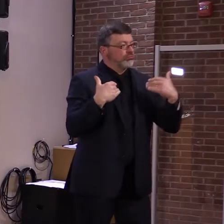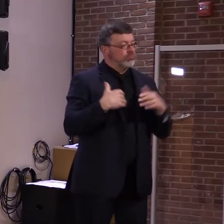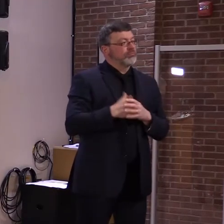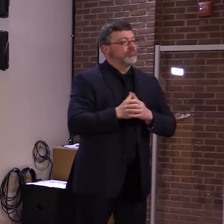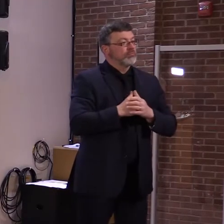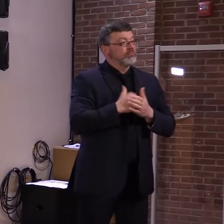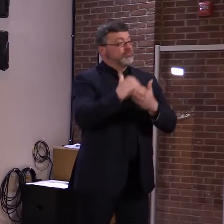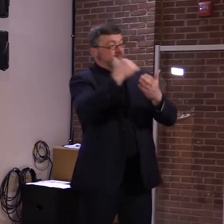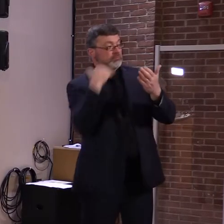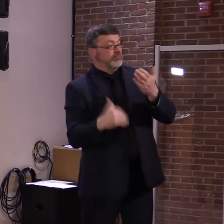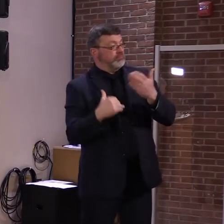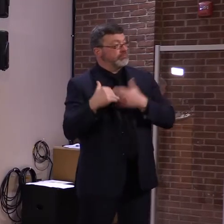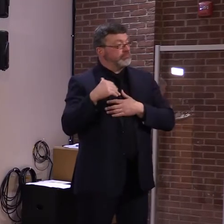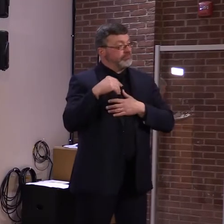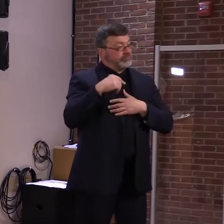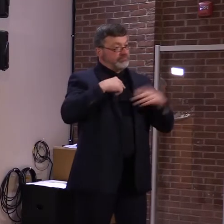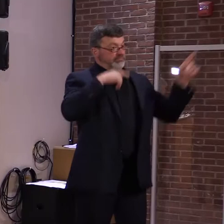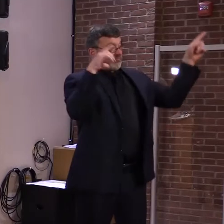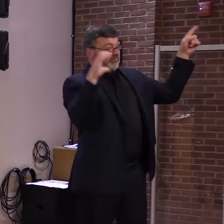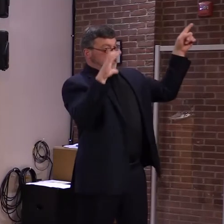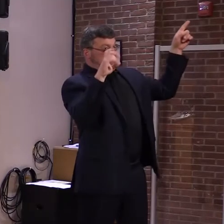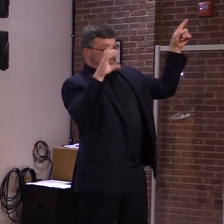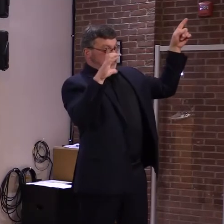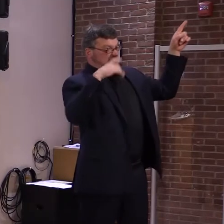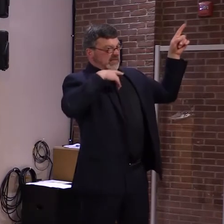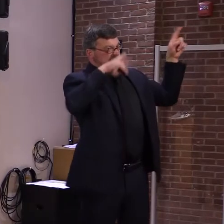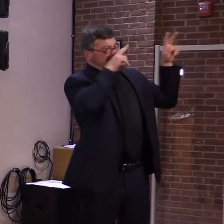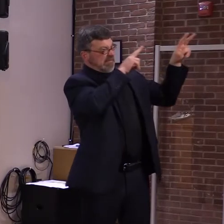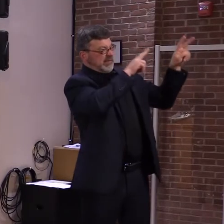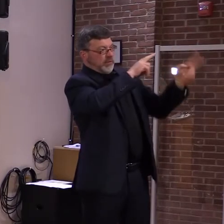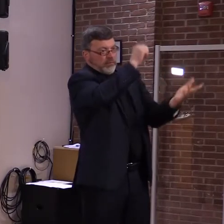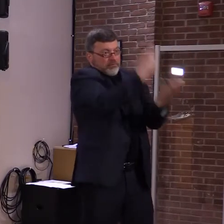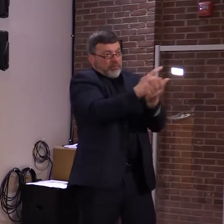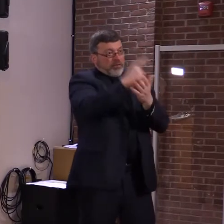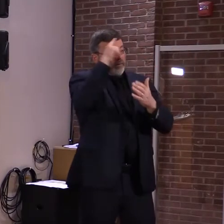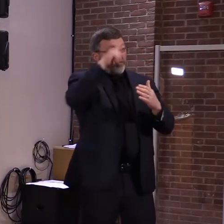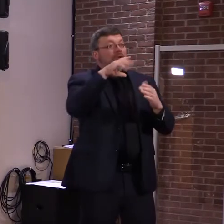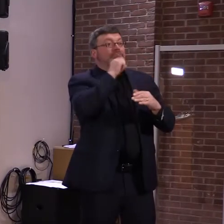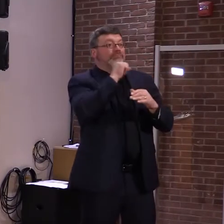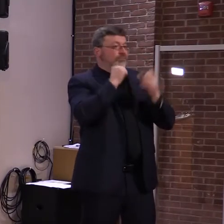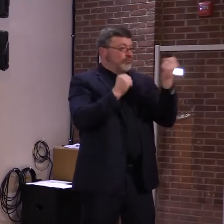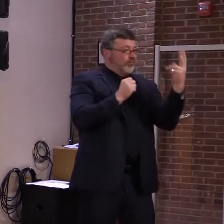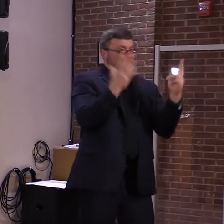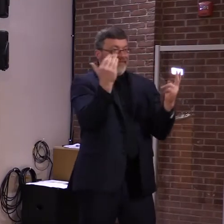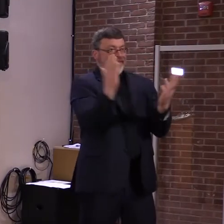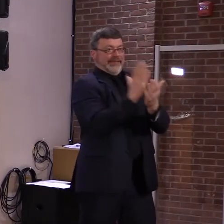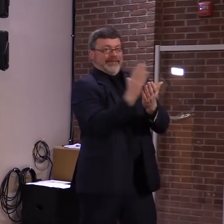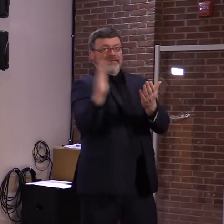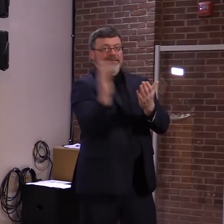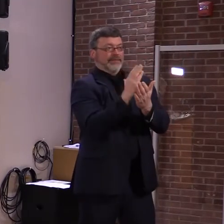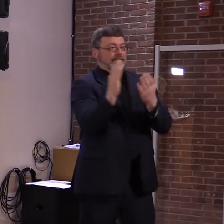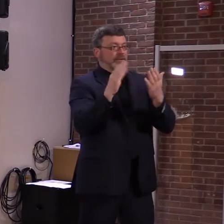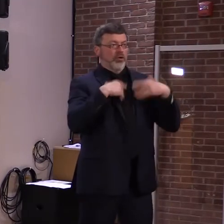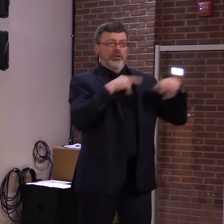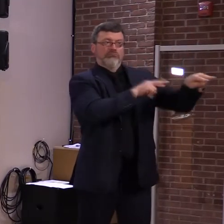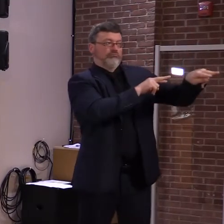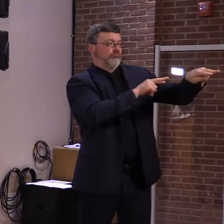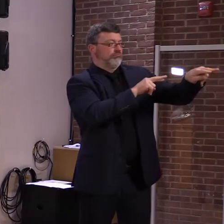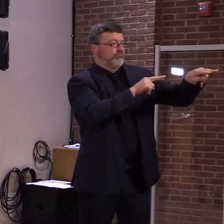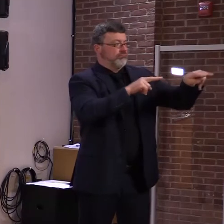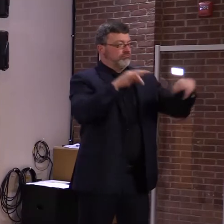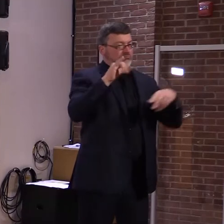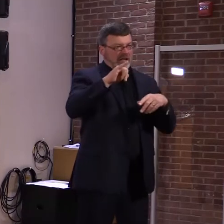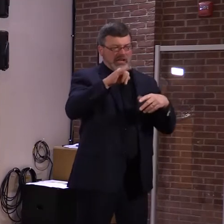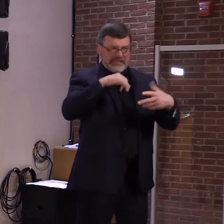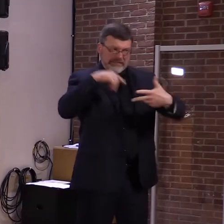use approval for the use of Pfizer vaccine for young people aged 12 to 15.